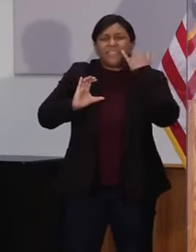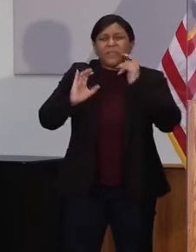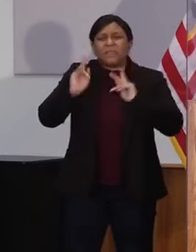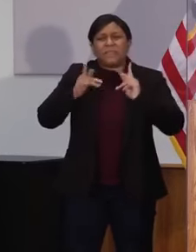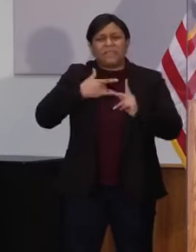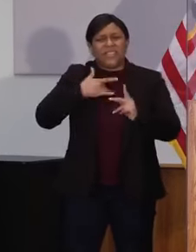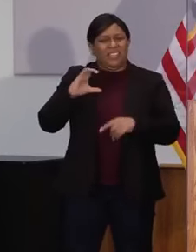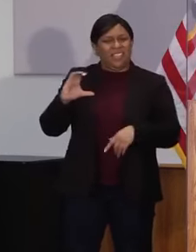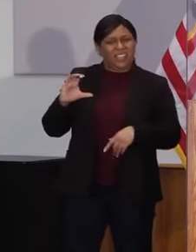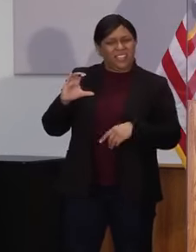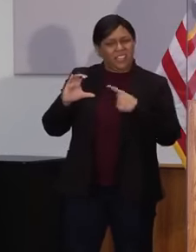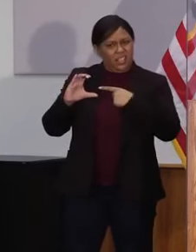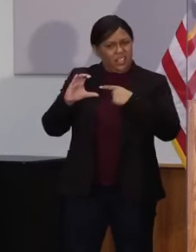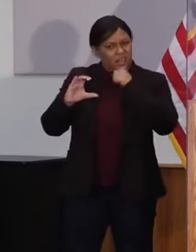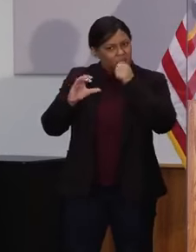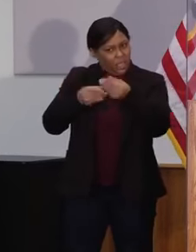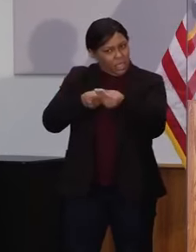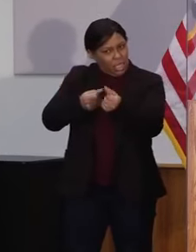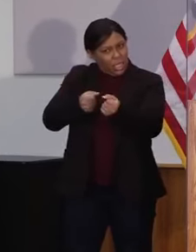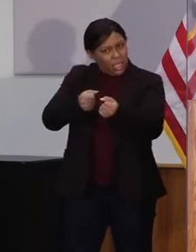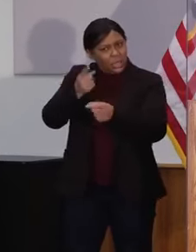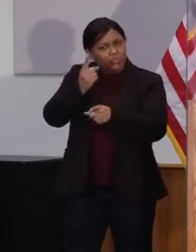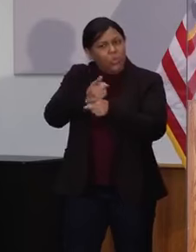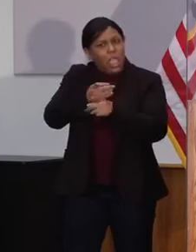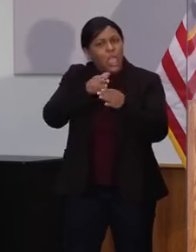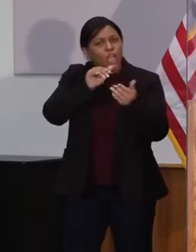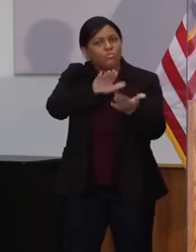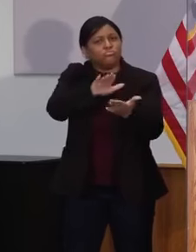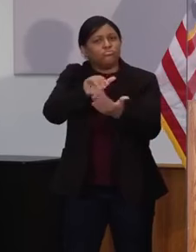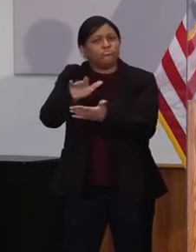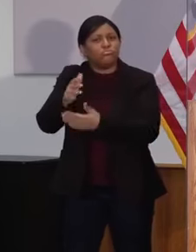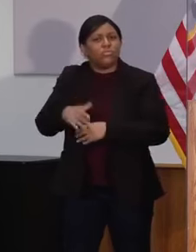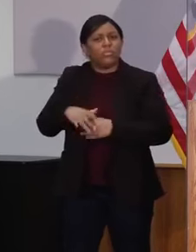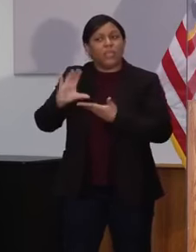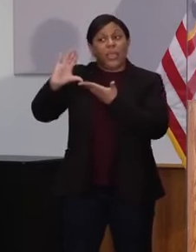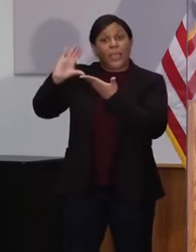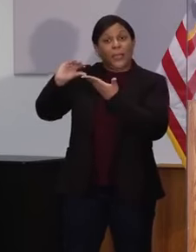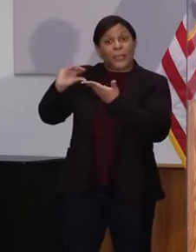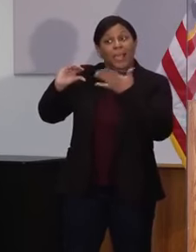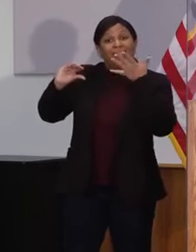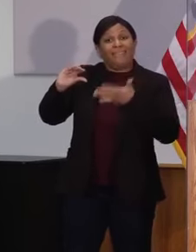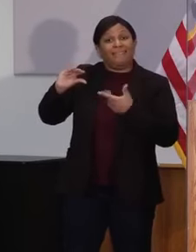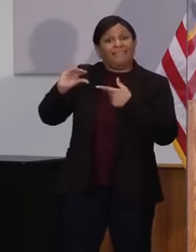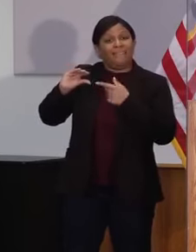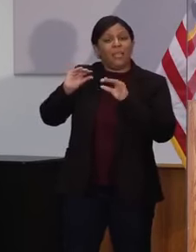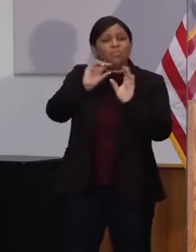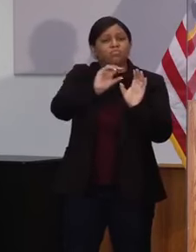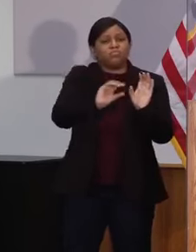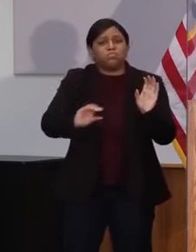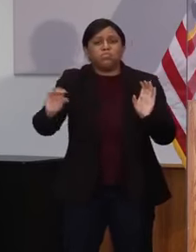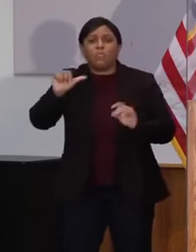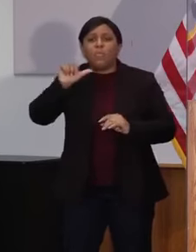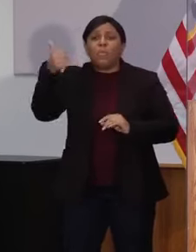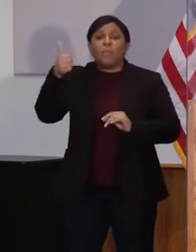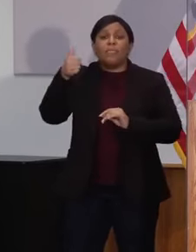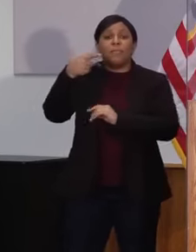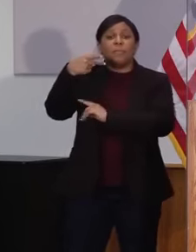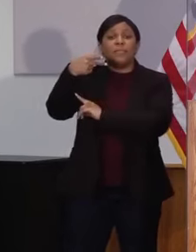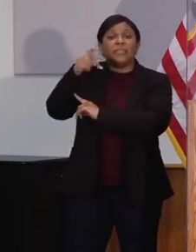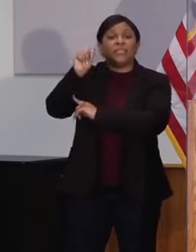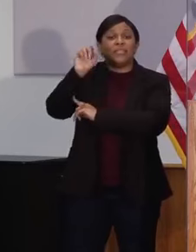them to be, I hope that we can use them for other public safety initiatives. I hope that we can use them for PTSD efforts in order